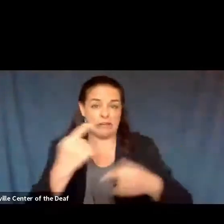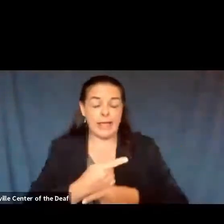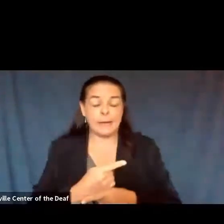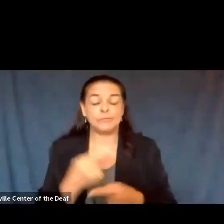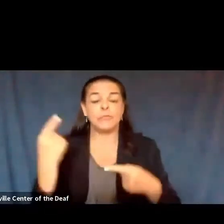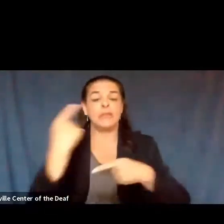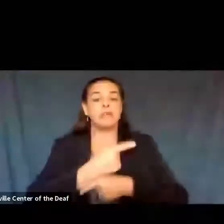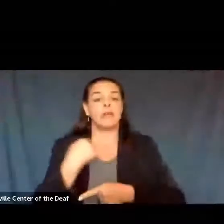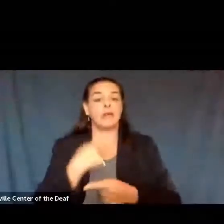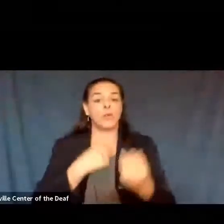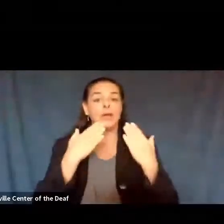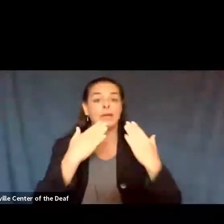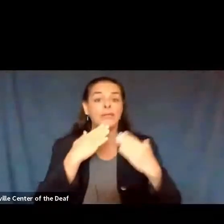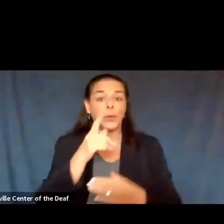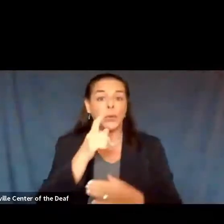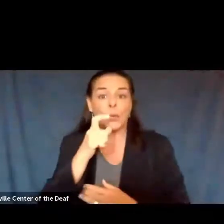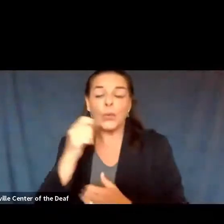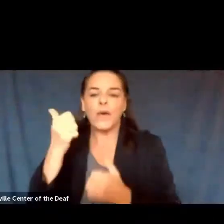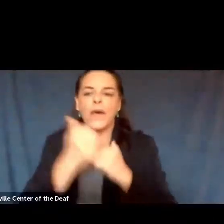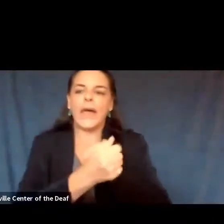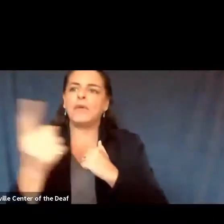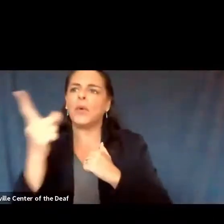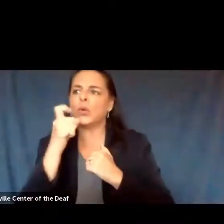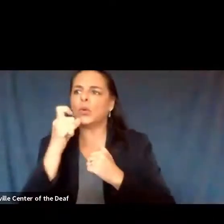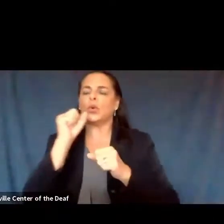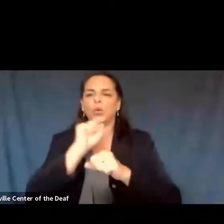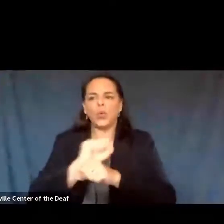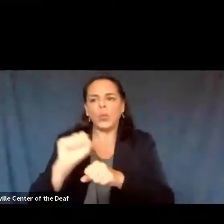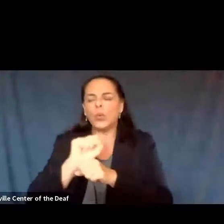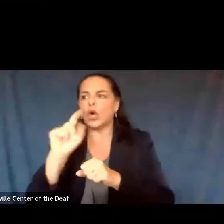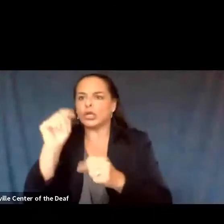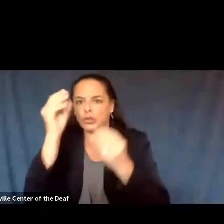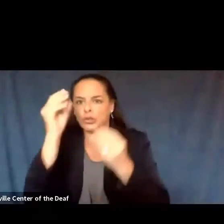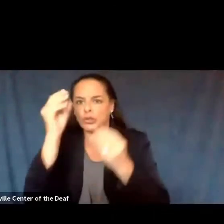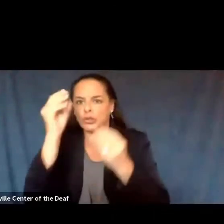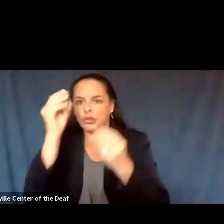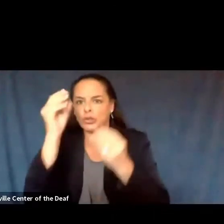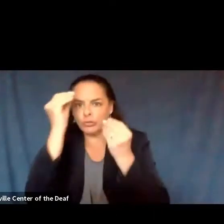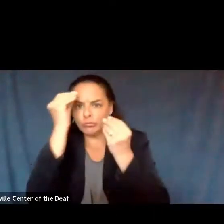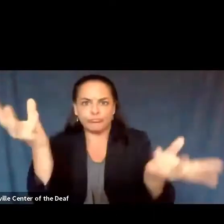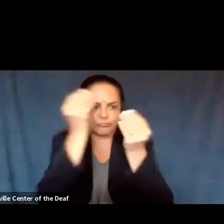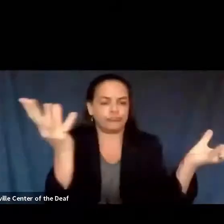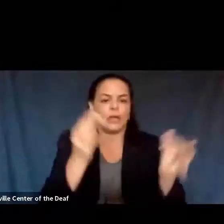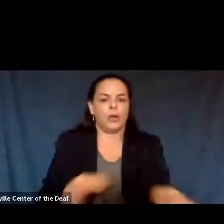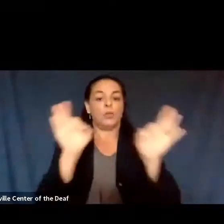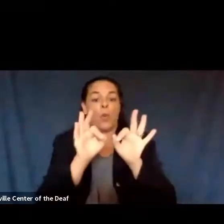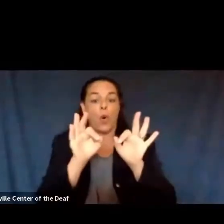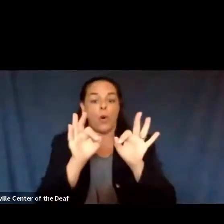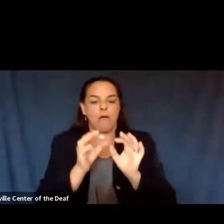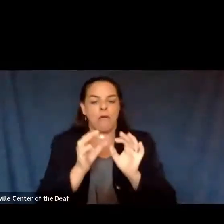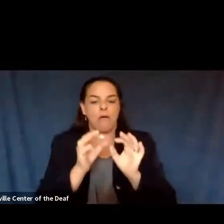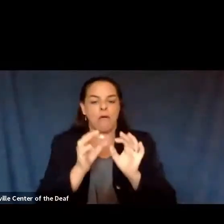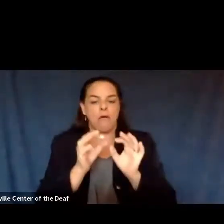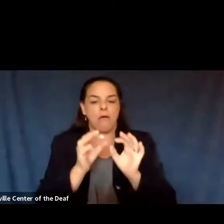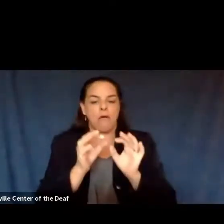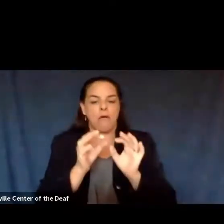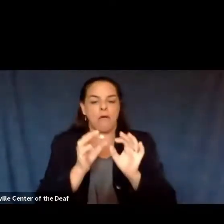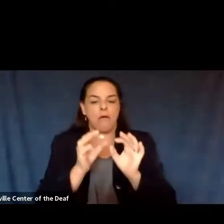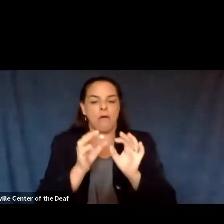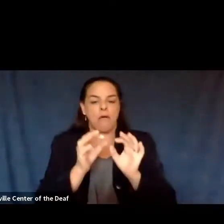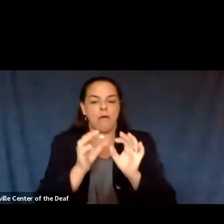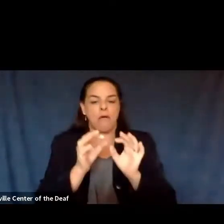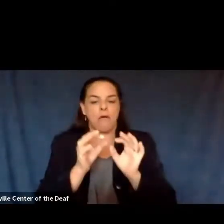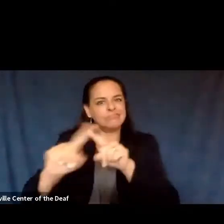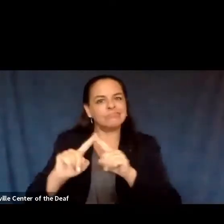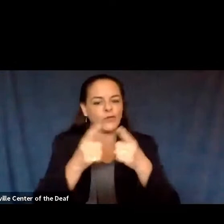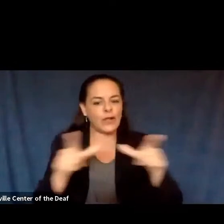is dedicated to everyone working to communicate important information in multiple languages during this pandemic. We